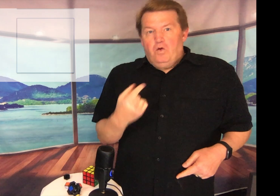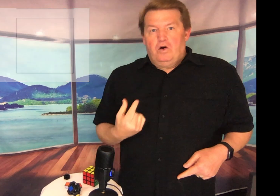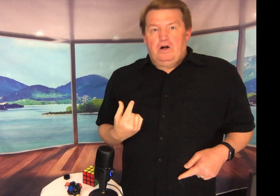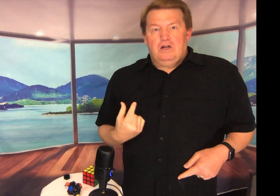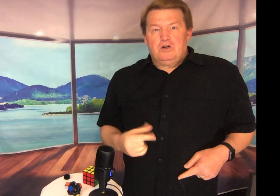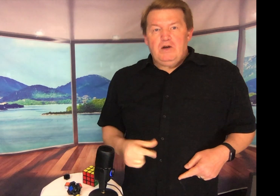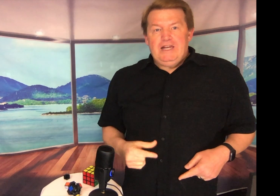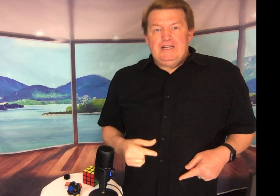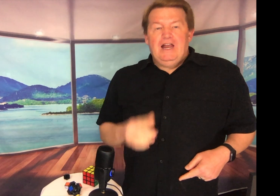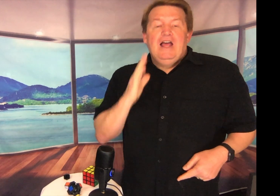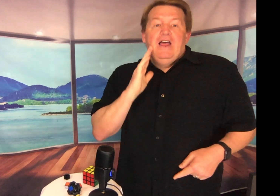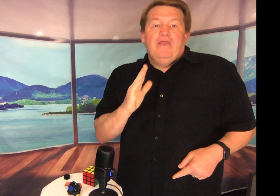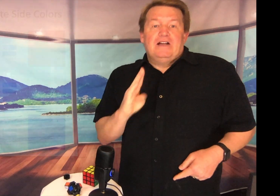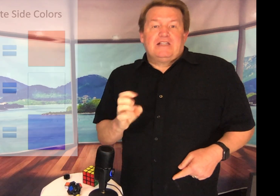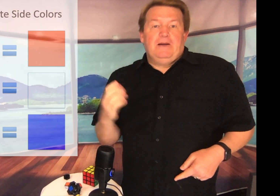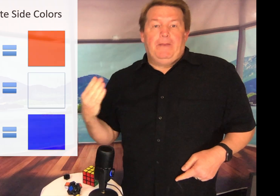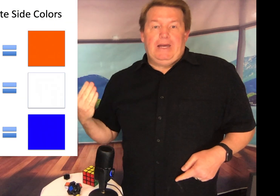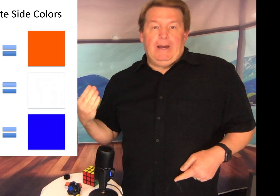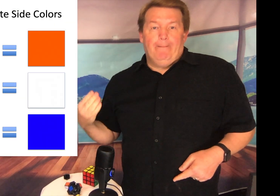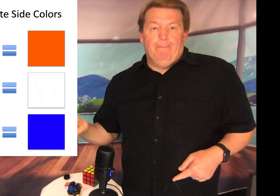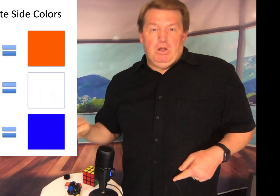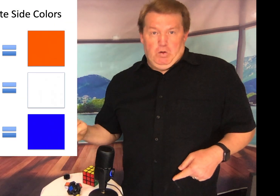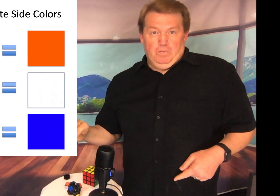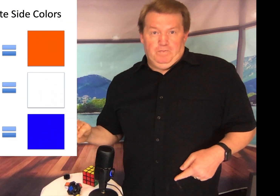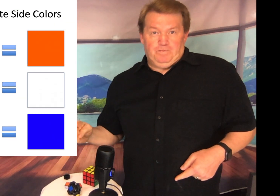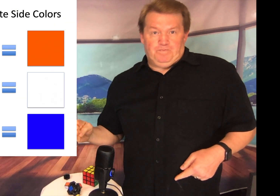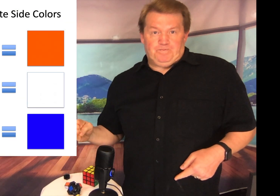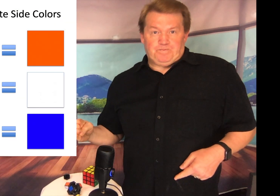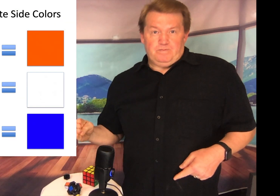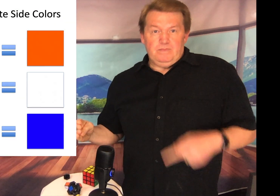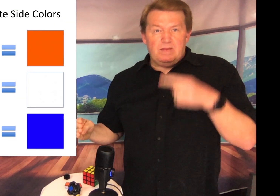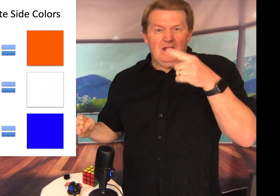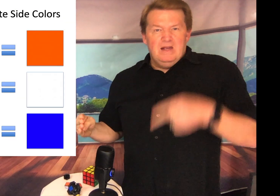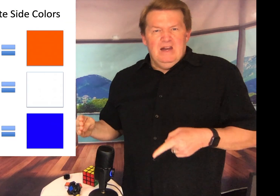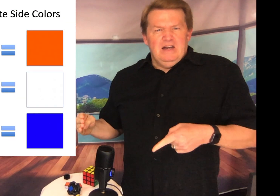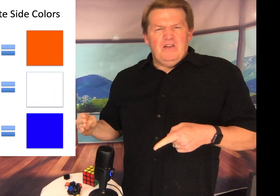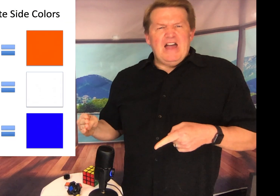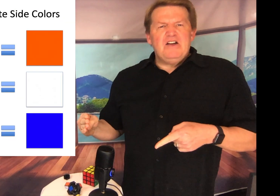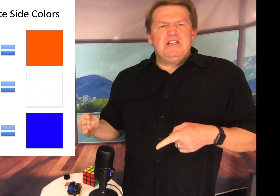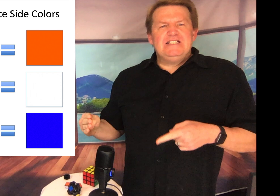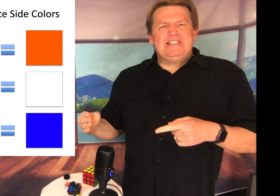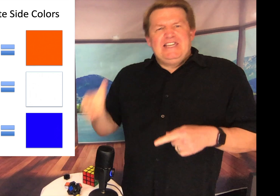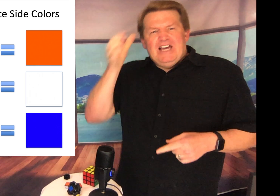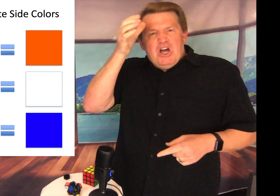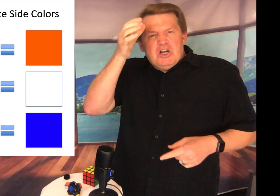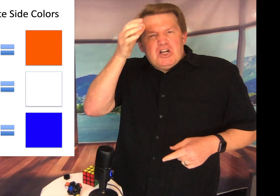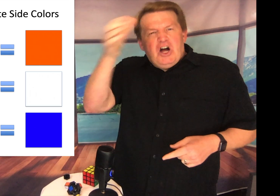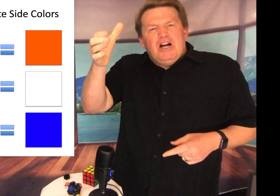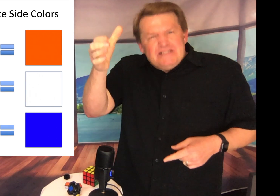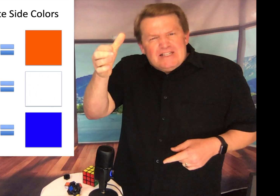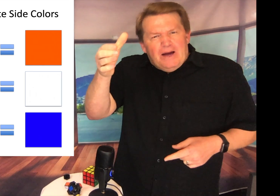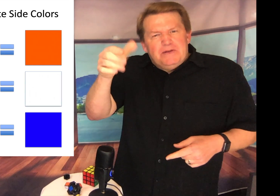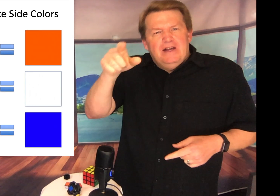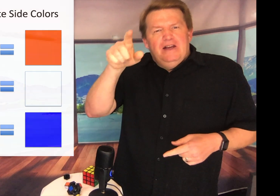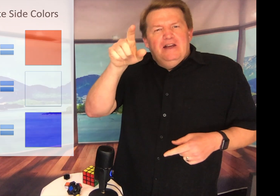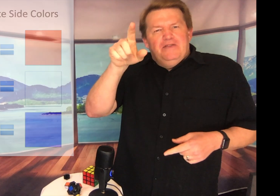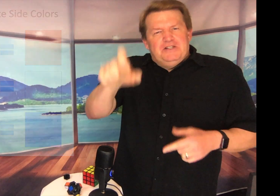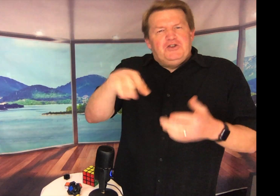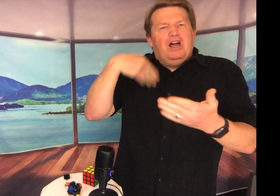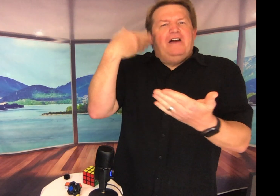for green, that's going to be blue. Now that is the concept that you have